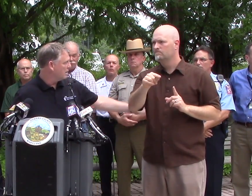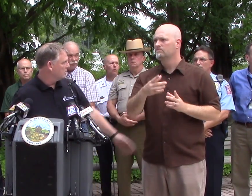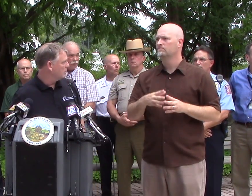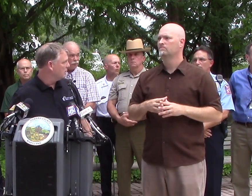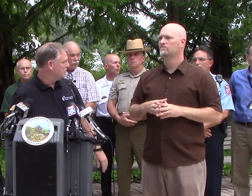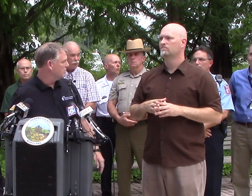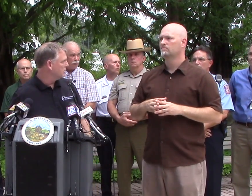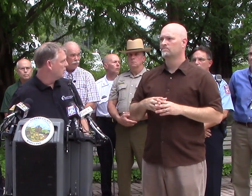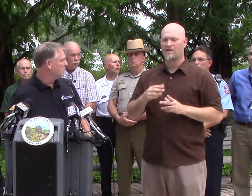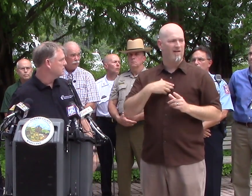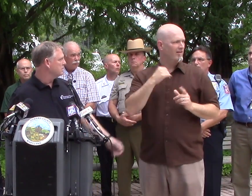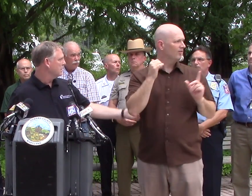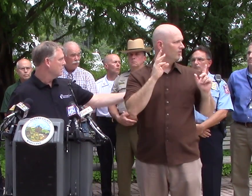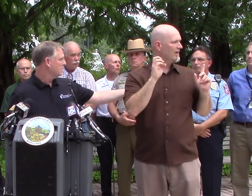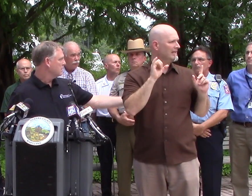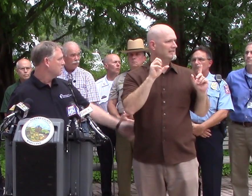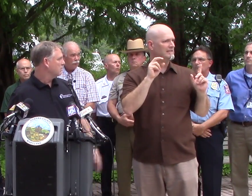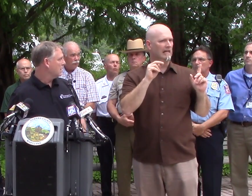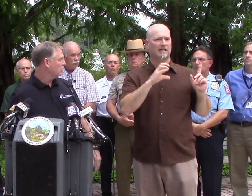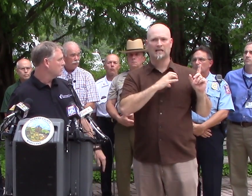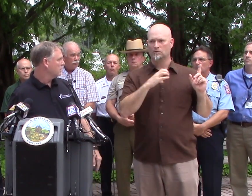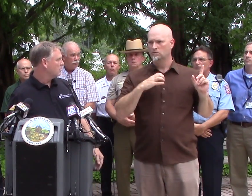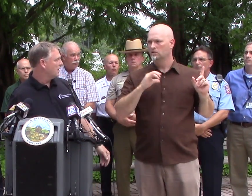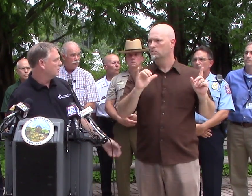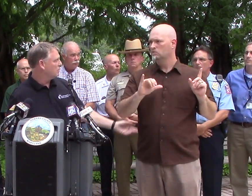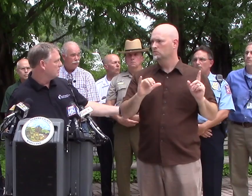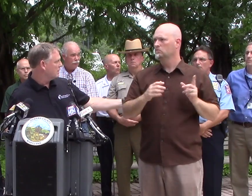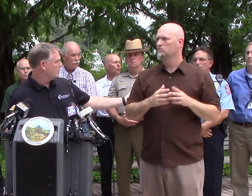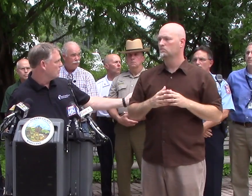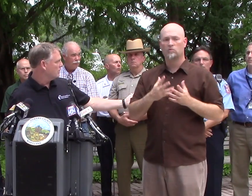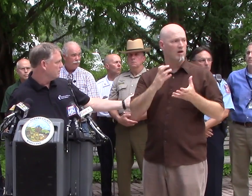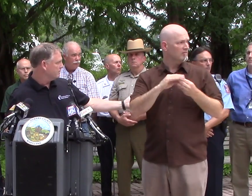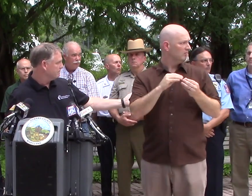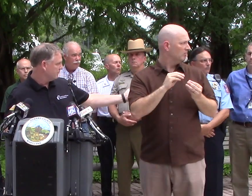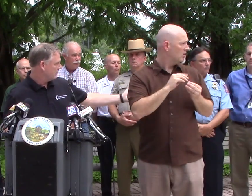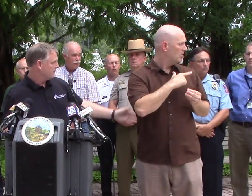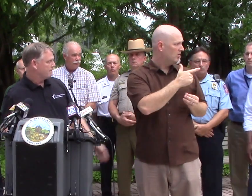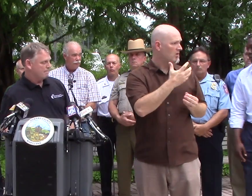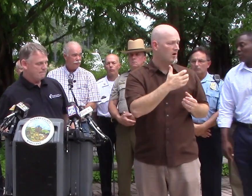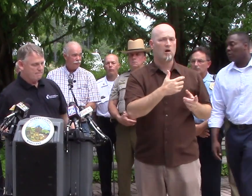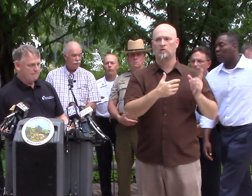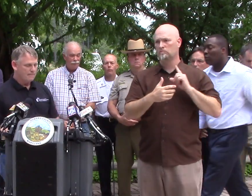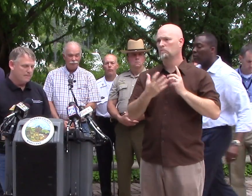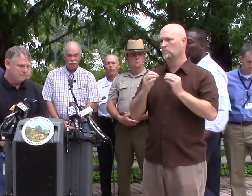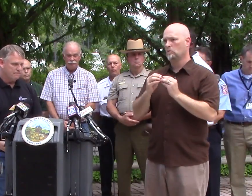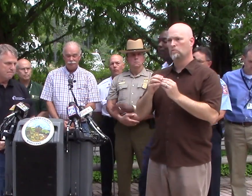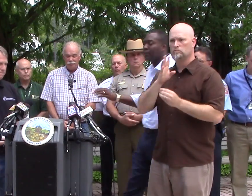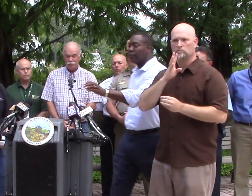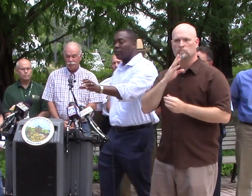both Councilman Ball and Councilwoman Terraz, do you want to say a couple words?